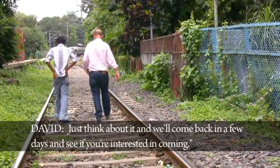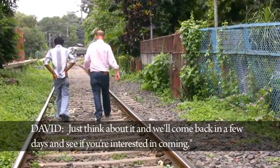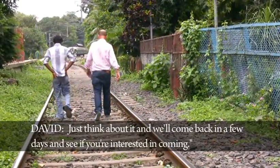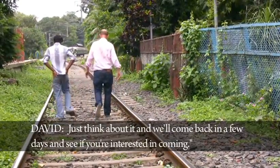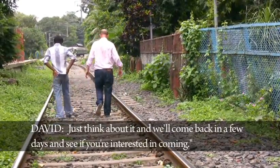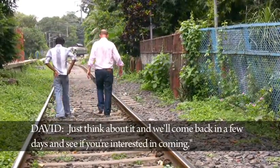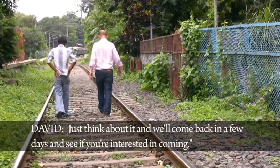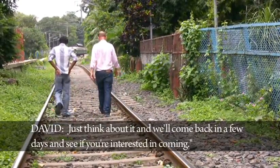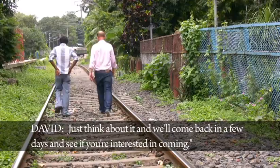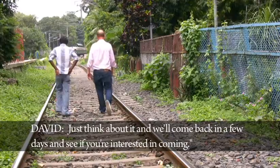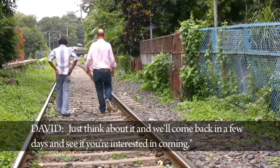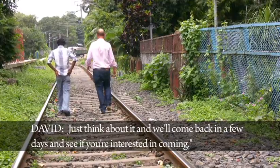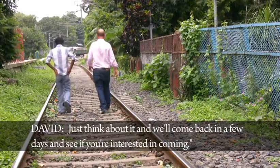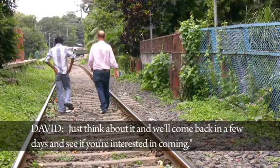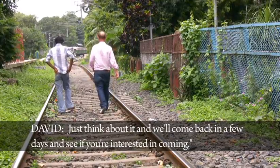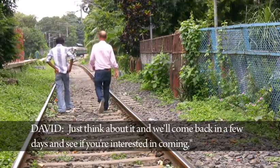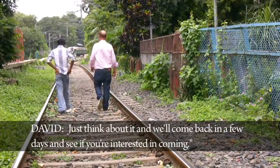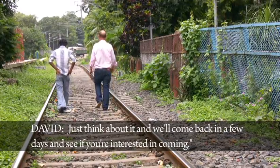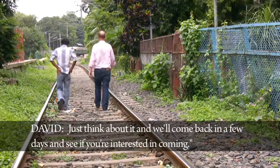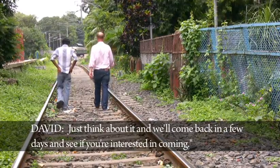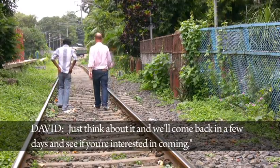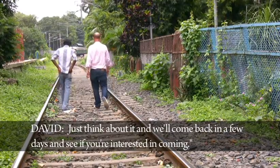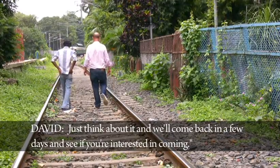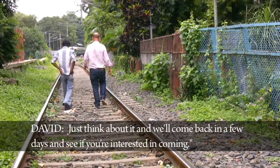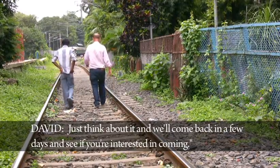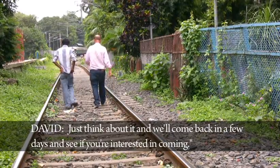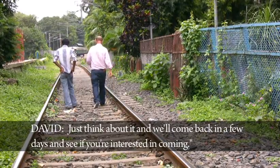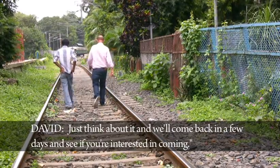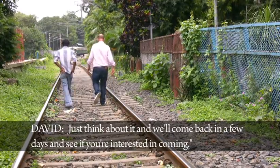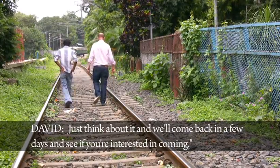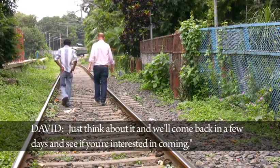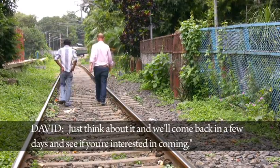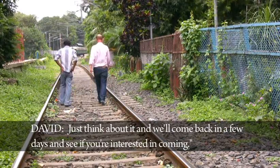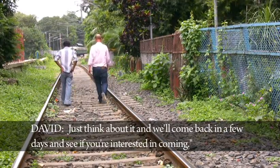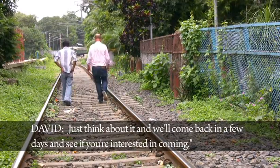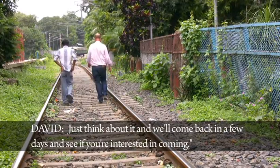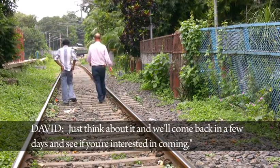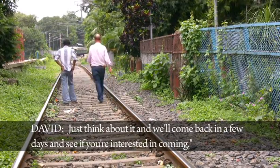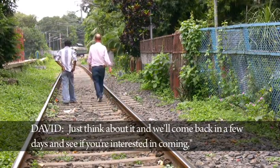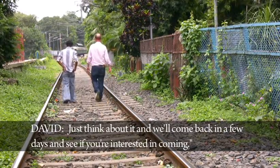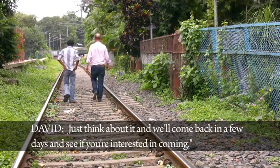and we'll come back in a few days and talk to you and see if you're interested in coming.